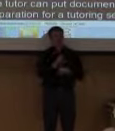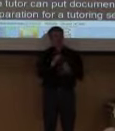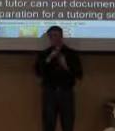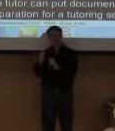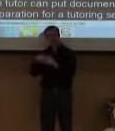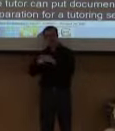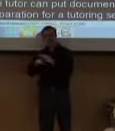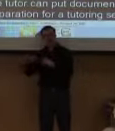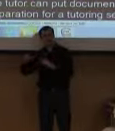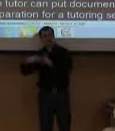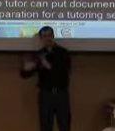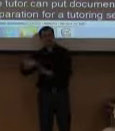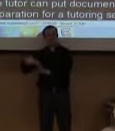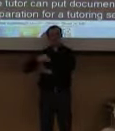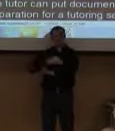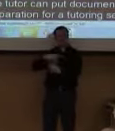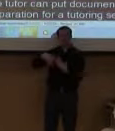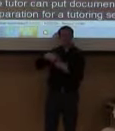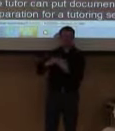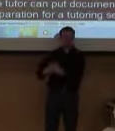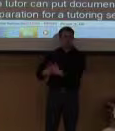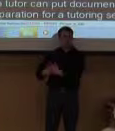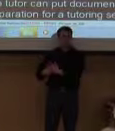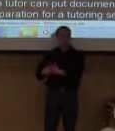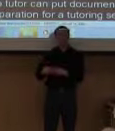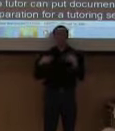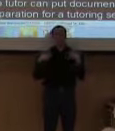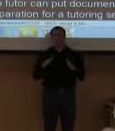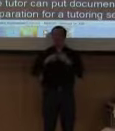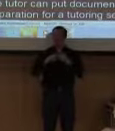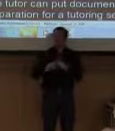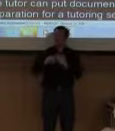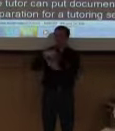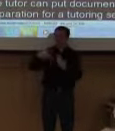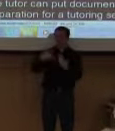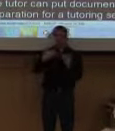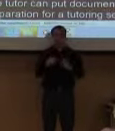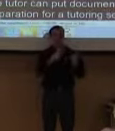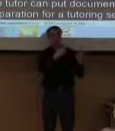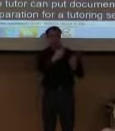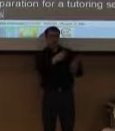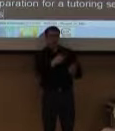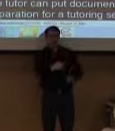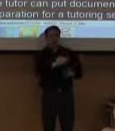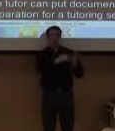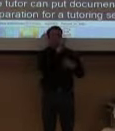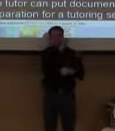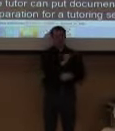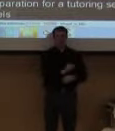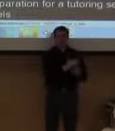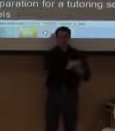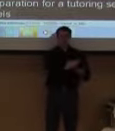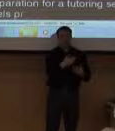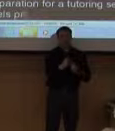student prior to a hangout. Then when they initiate a hangout and they want to pull in some of those resources with that